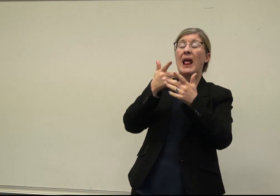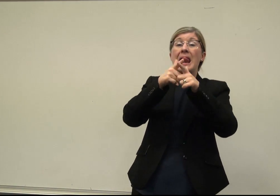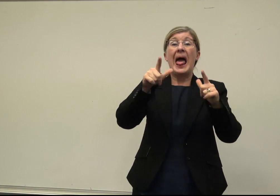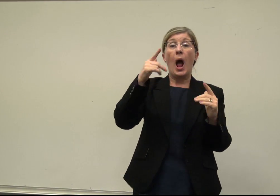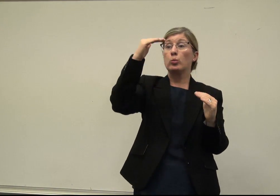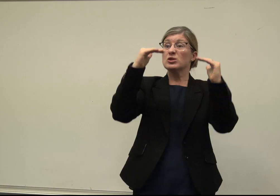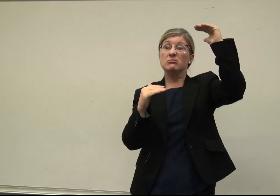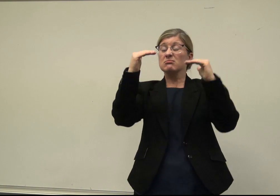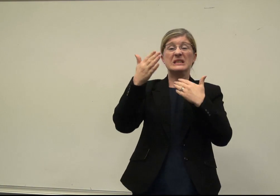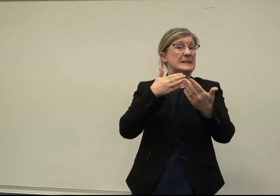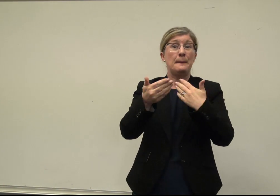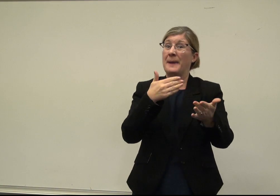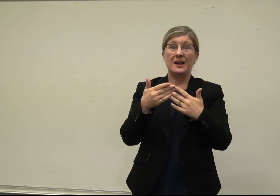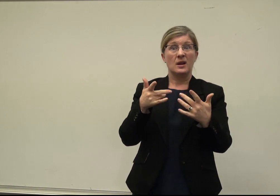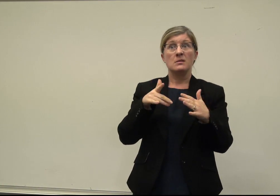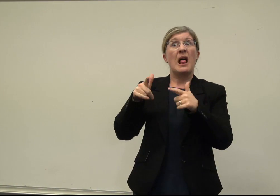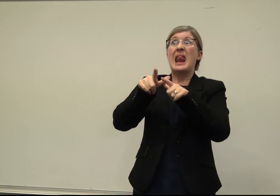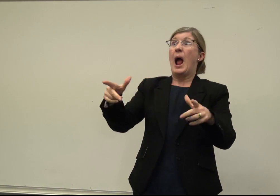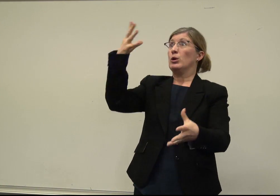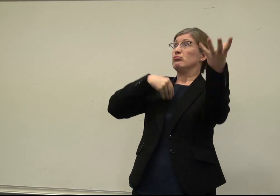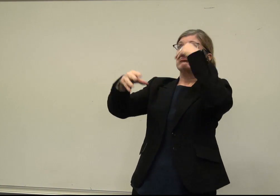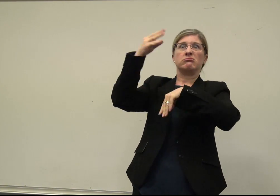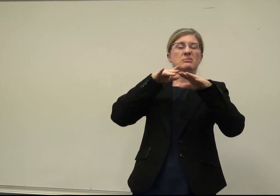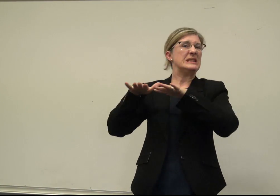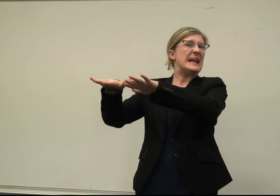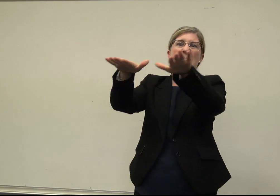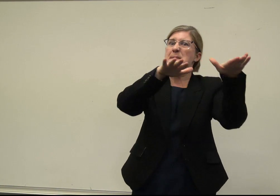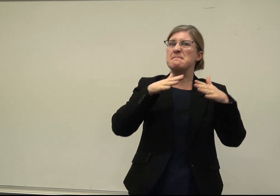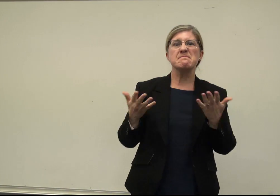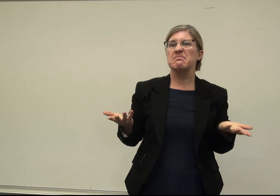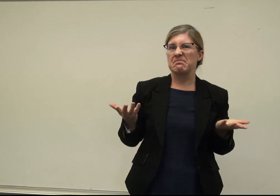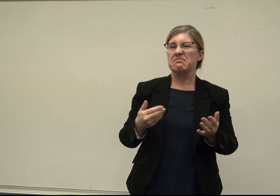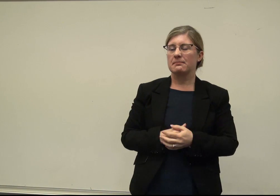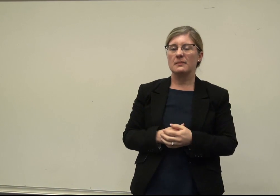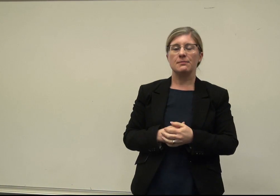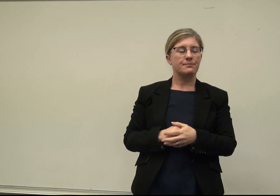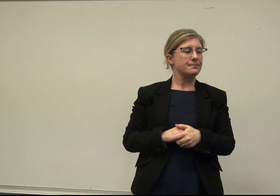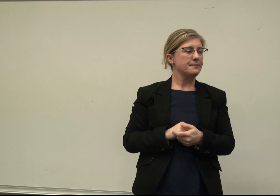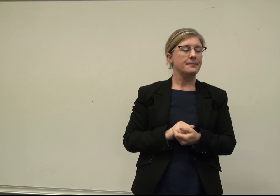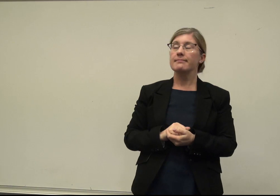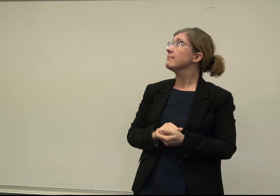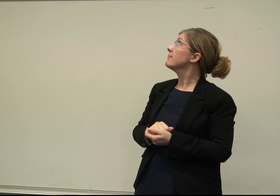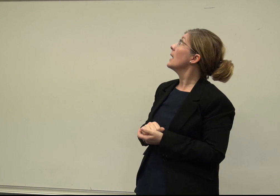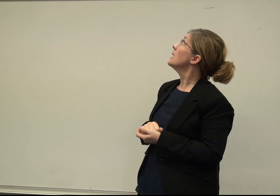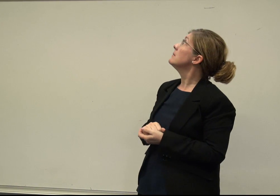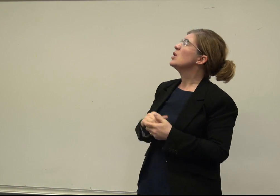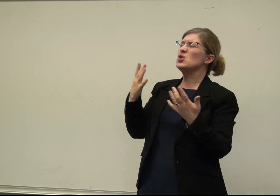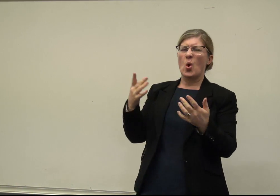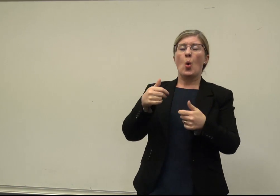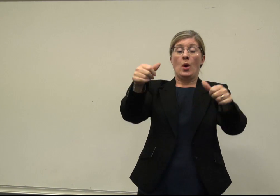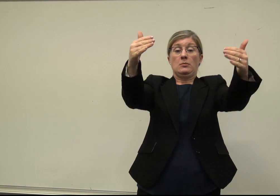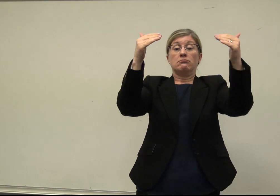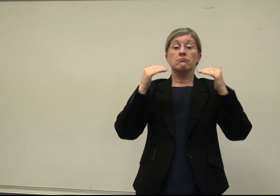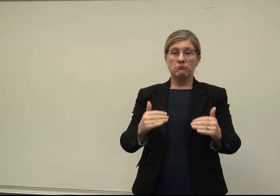So bimodal bilinguals. So bimodal bilinguals are bilinguals who have a